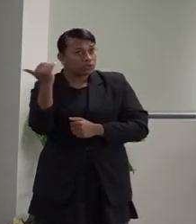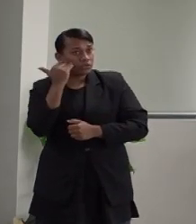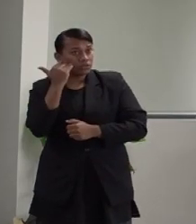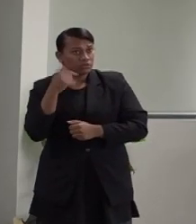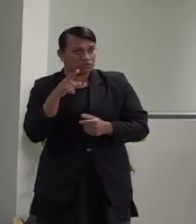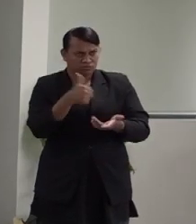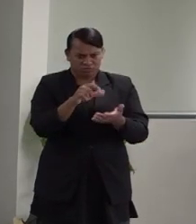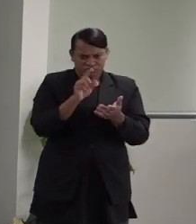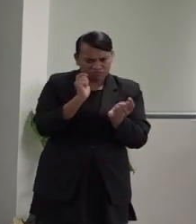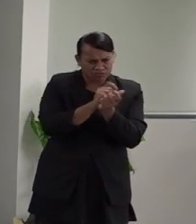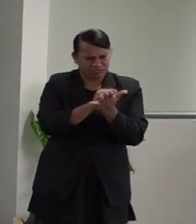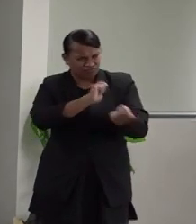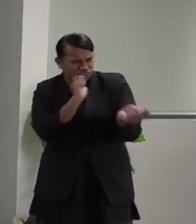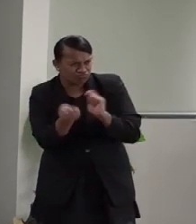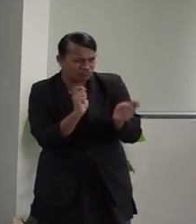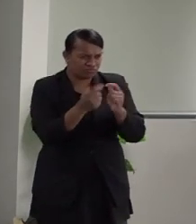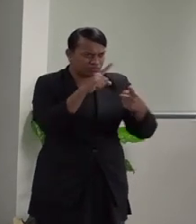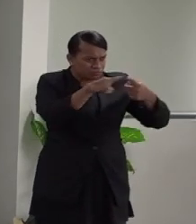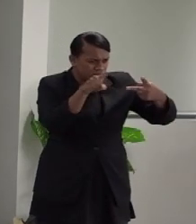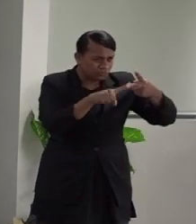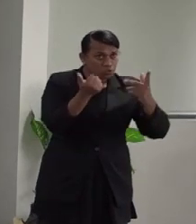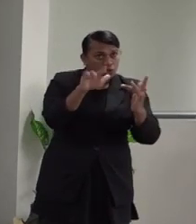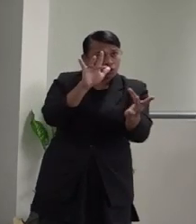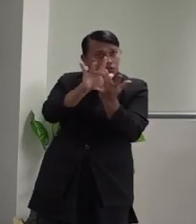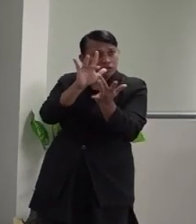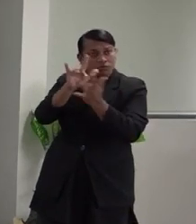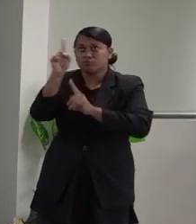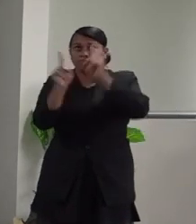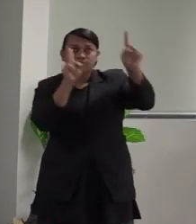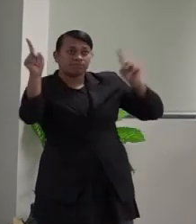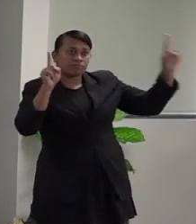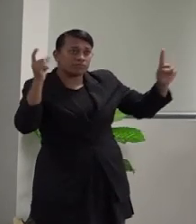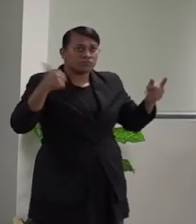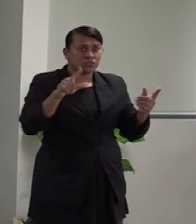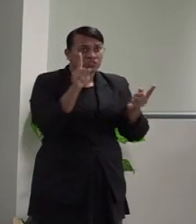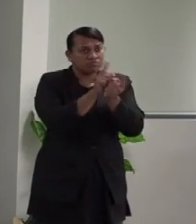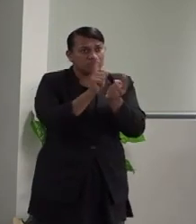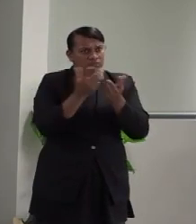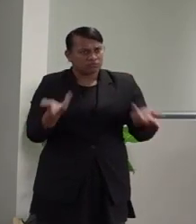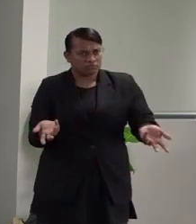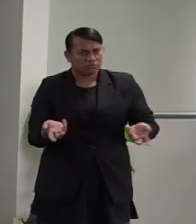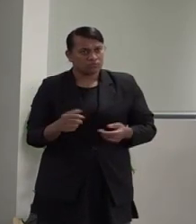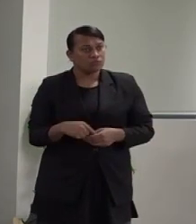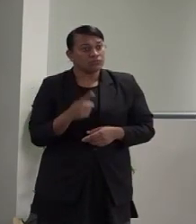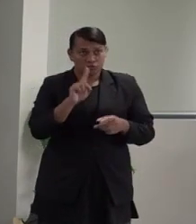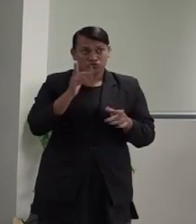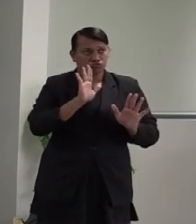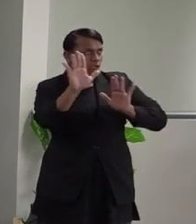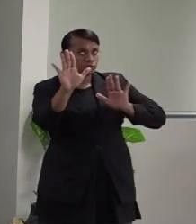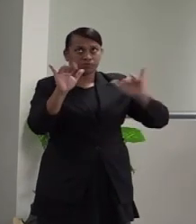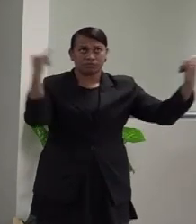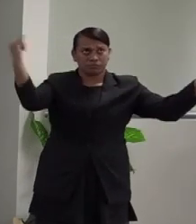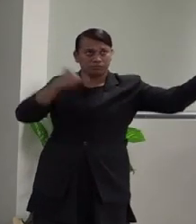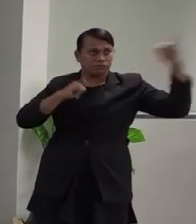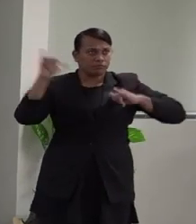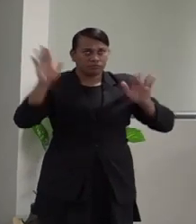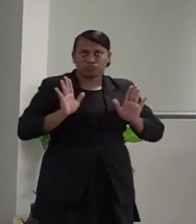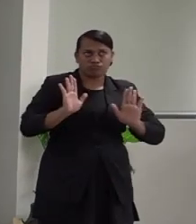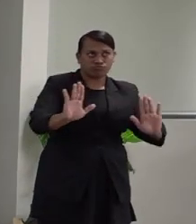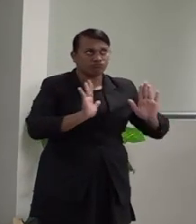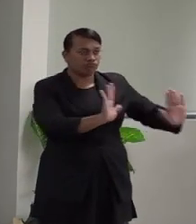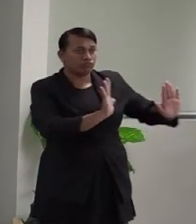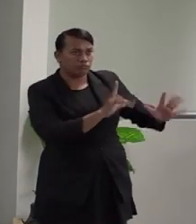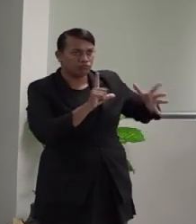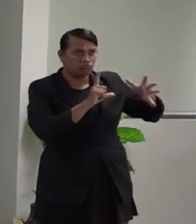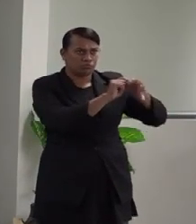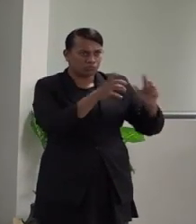testing, efficient tracing, travel bans, efficient isolating, and efficient quarantining. We are adhering